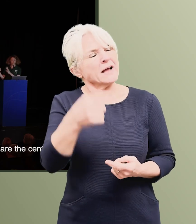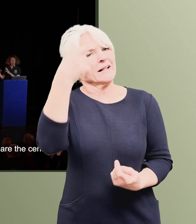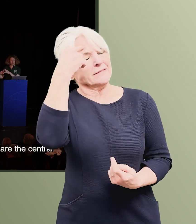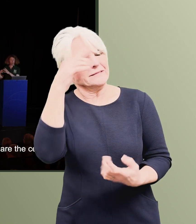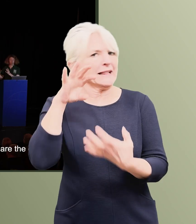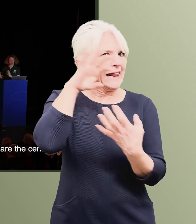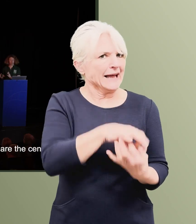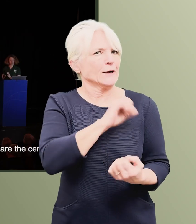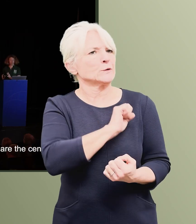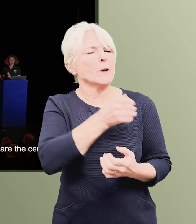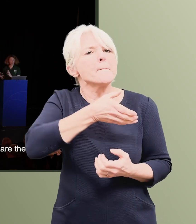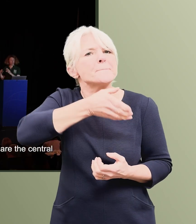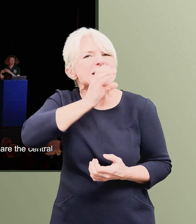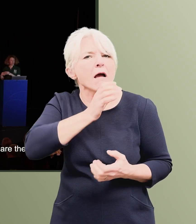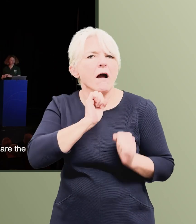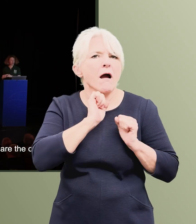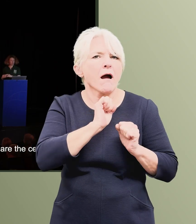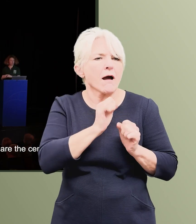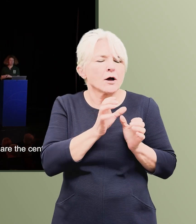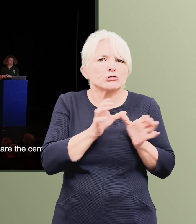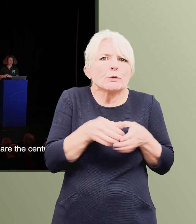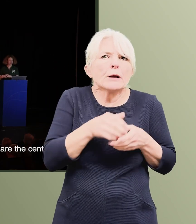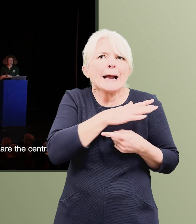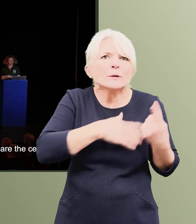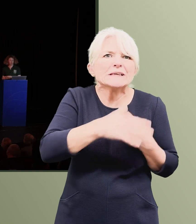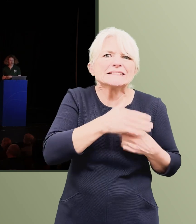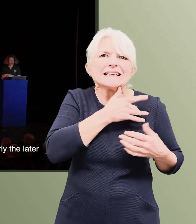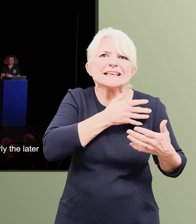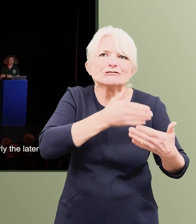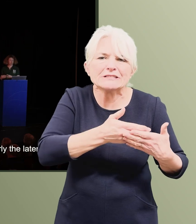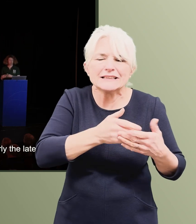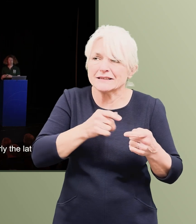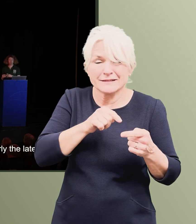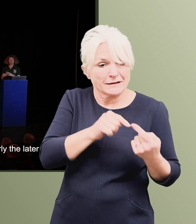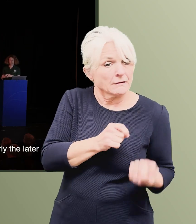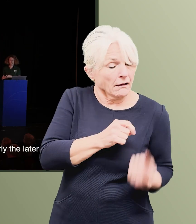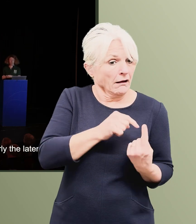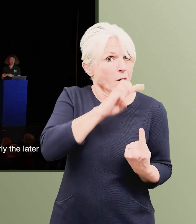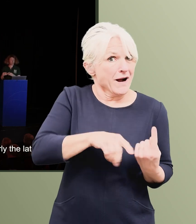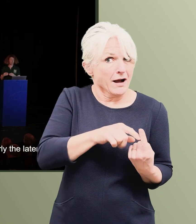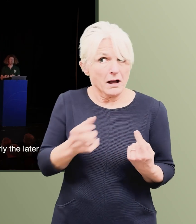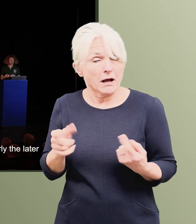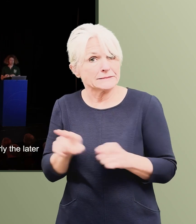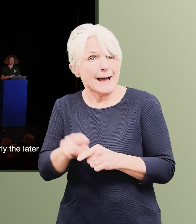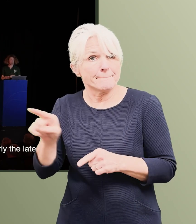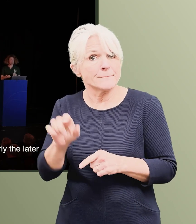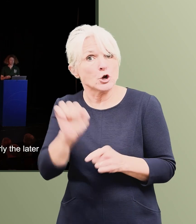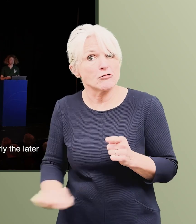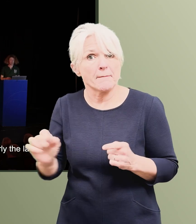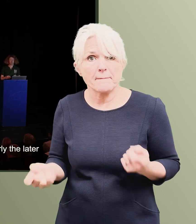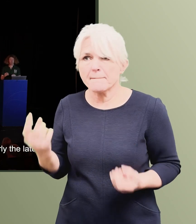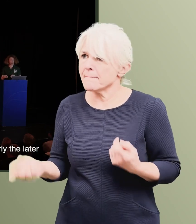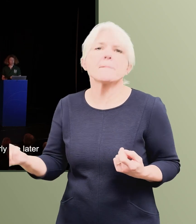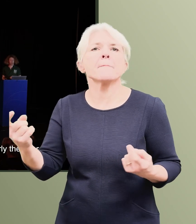that actually all of those things are saying that these are the central places in the landscape, which is a theme that you see in these, particularly the